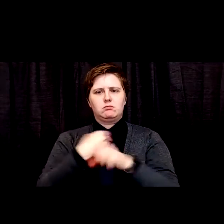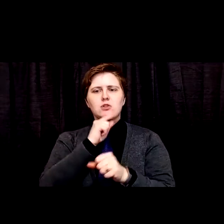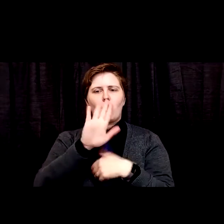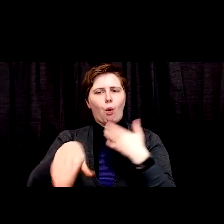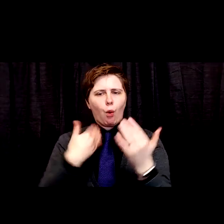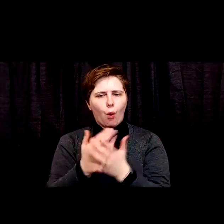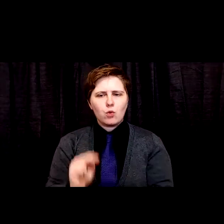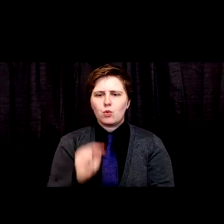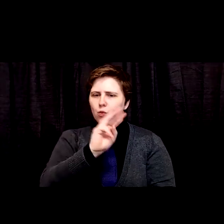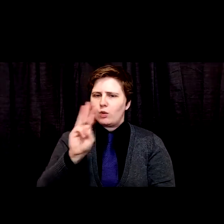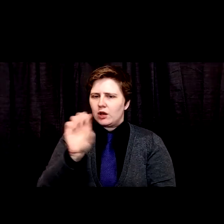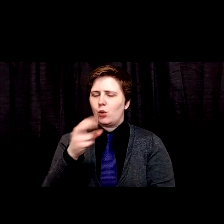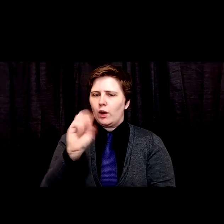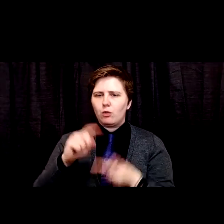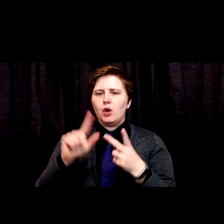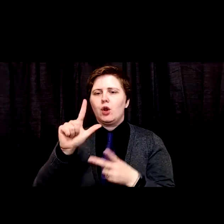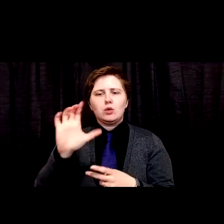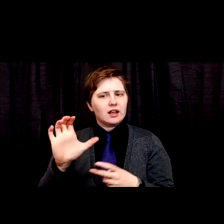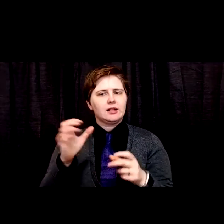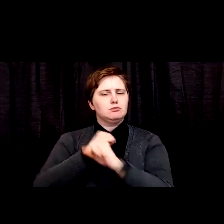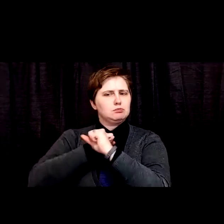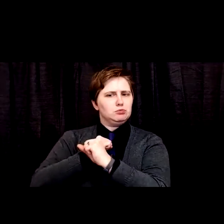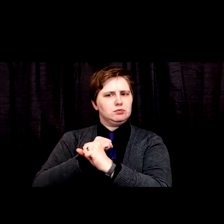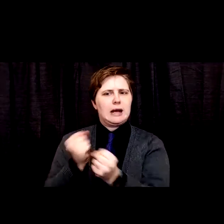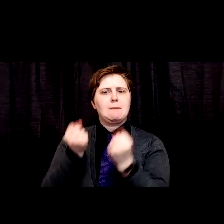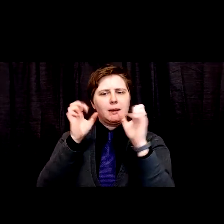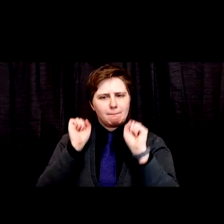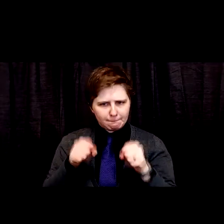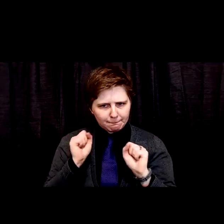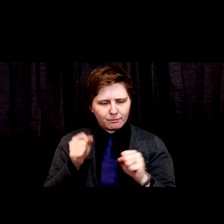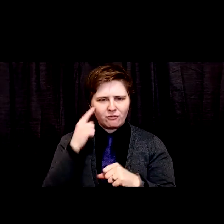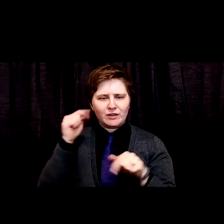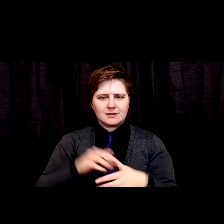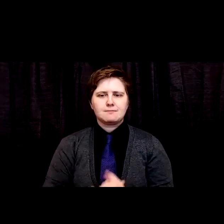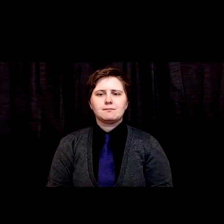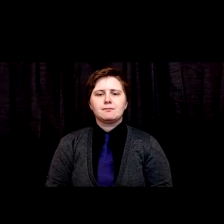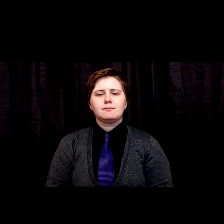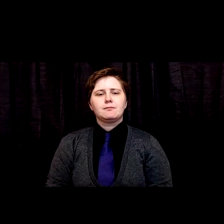Northwest Ohio and Lucas County is being protected as much as possible with this.